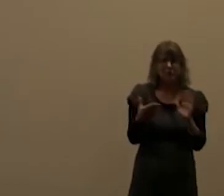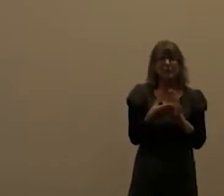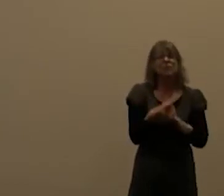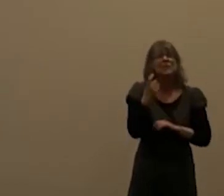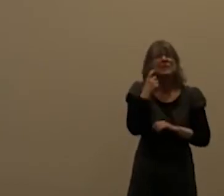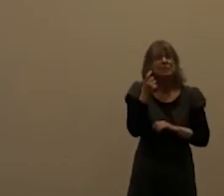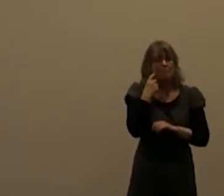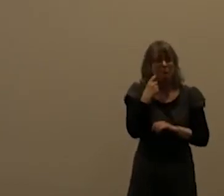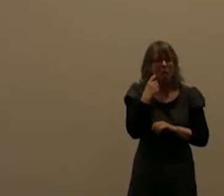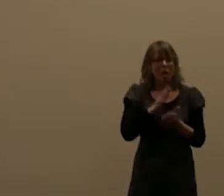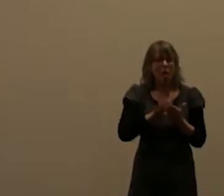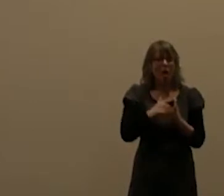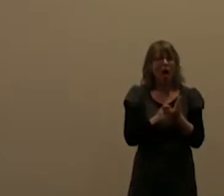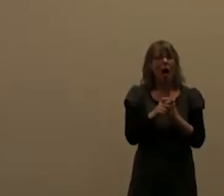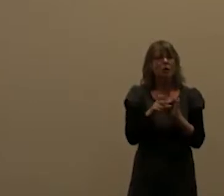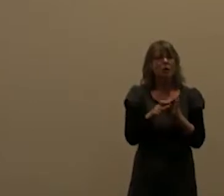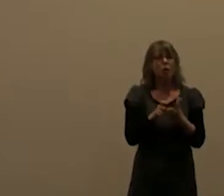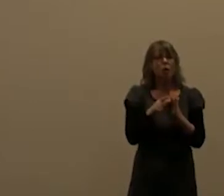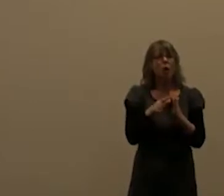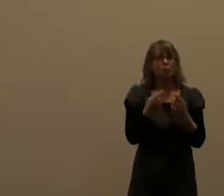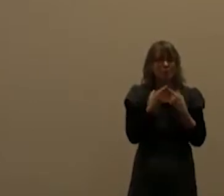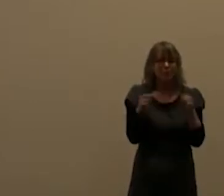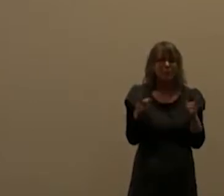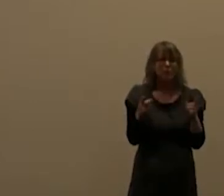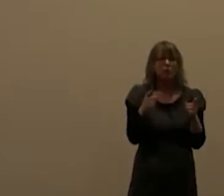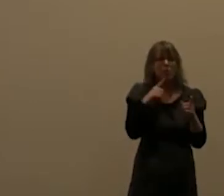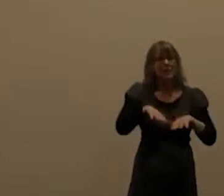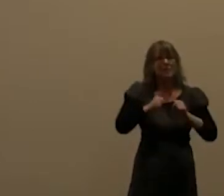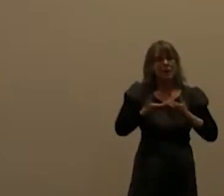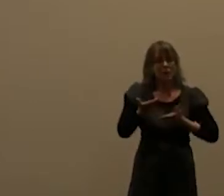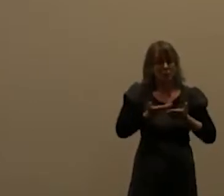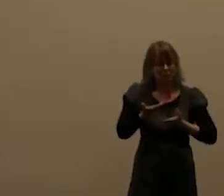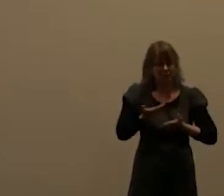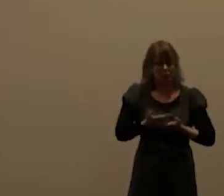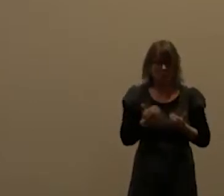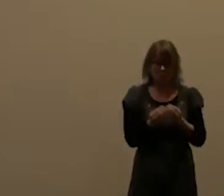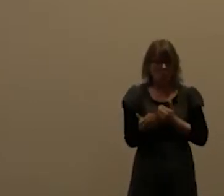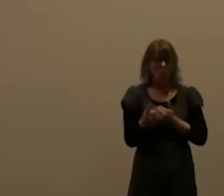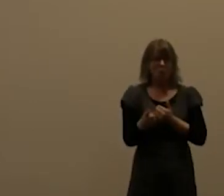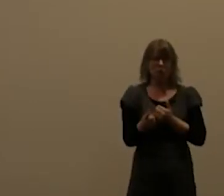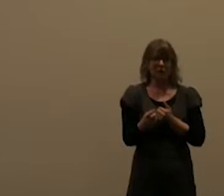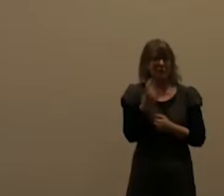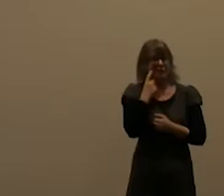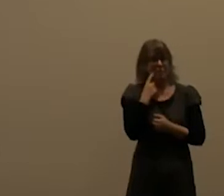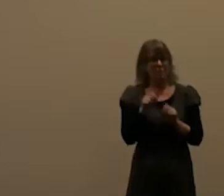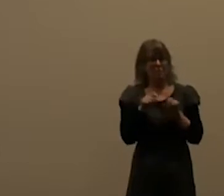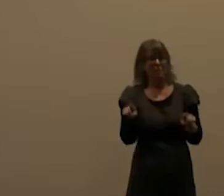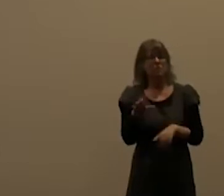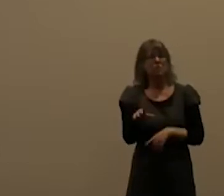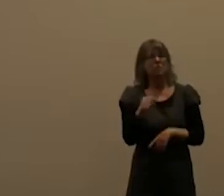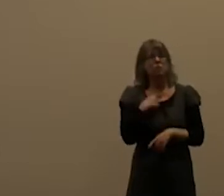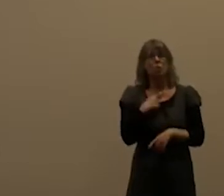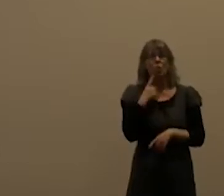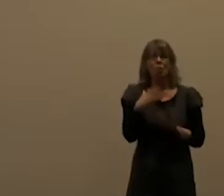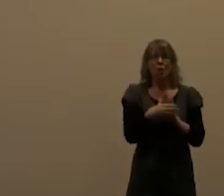simple hard-coded message that we can pass in, and then ending the conversation. But we can do more than just simple messages. So if you look at some of these other